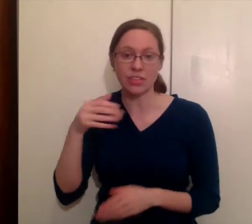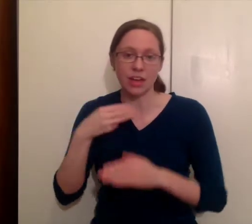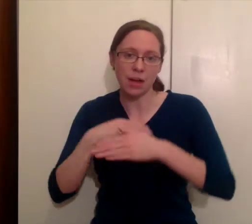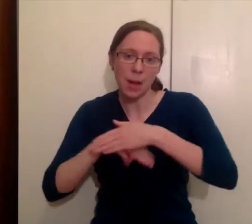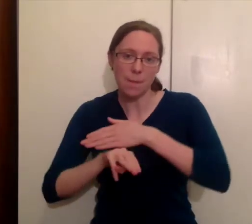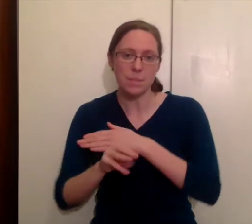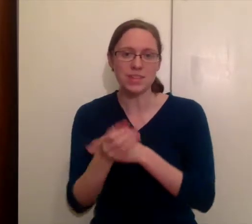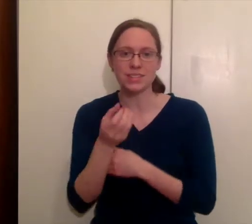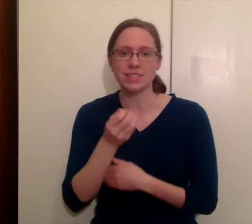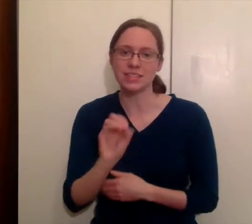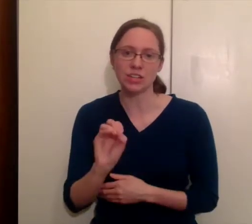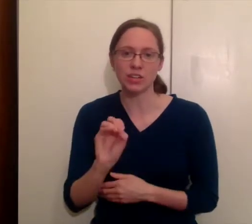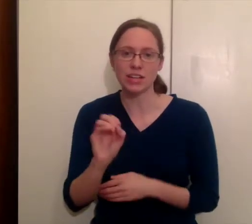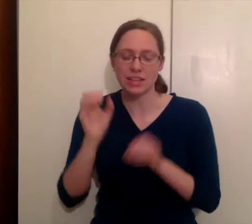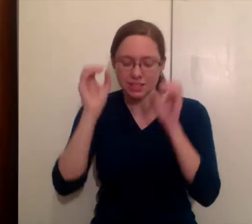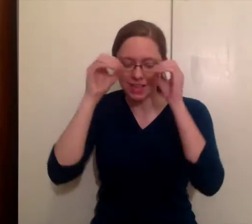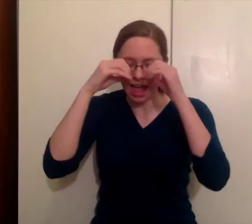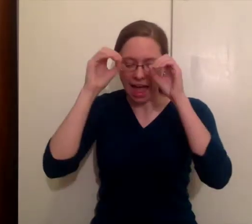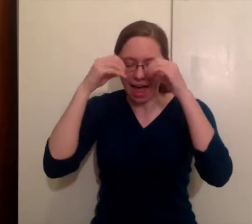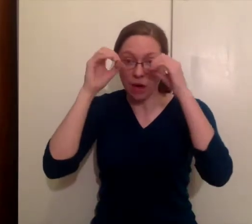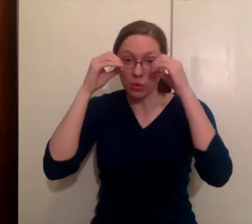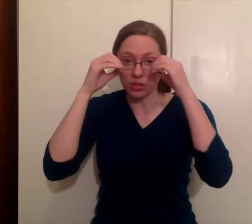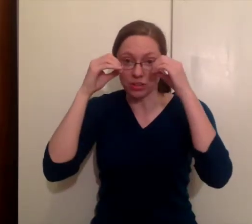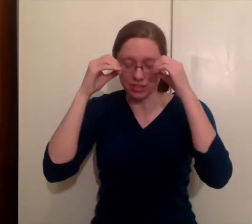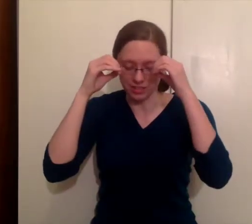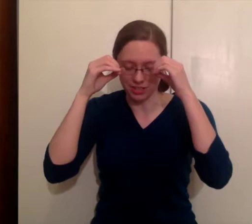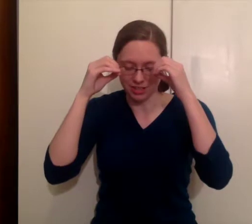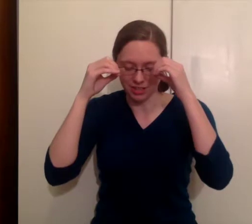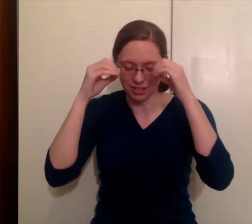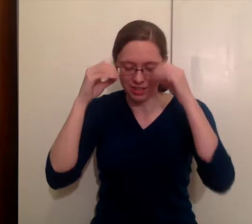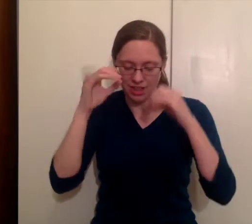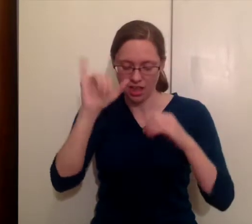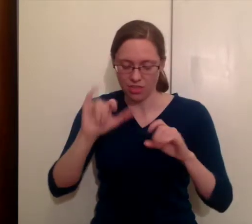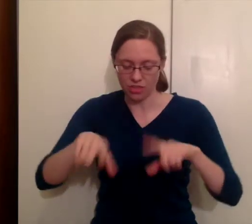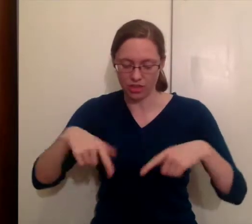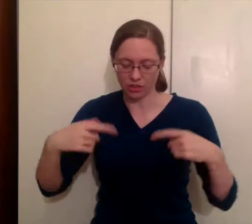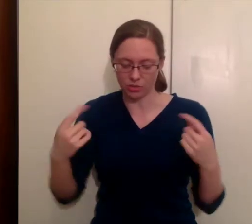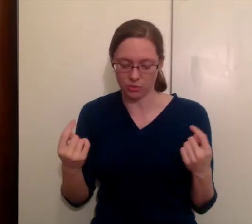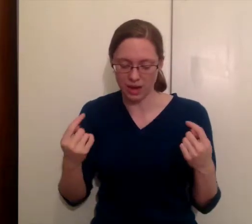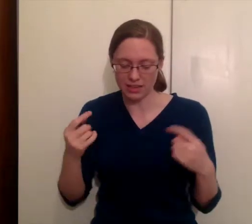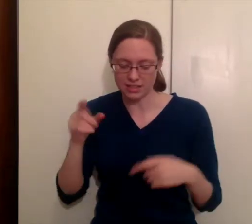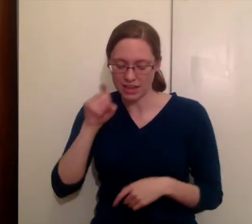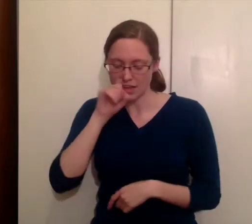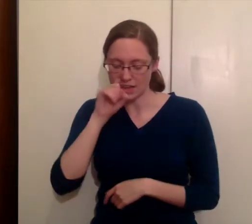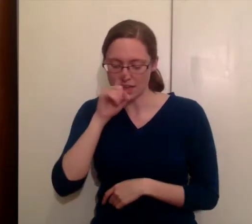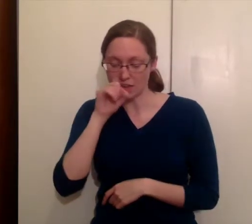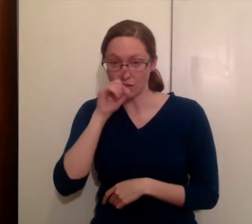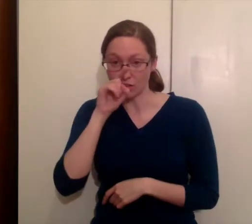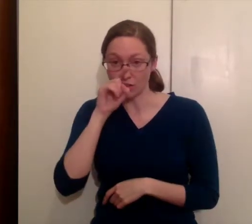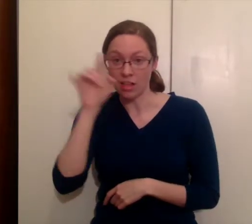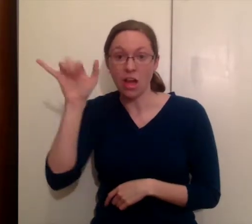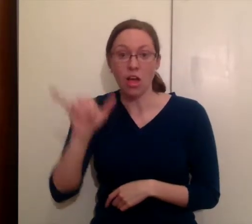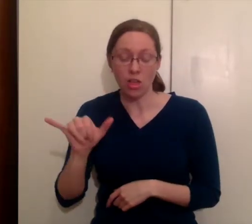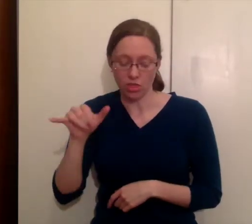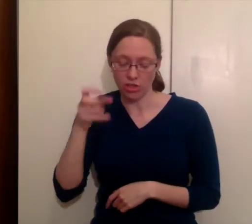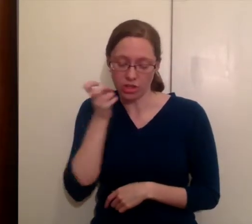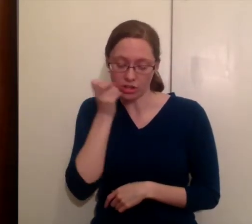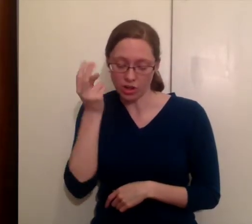the mysterious owl, the great eagle, the